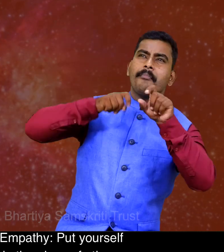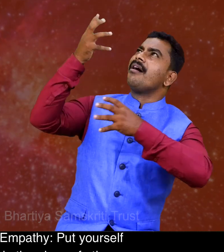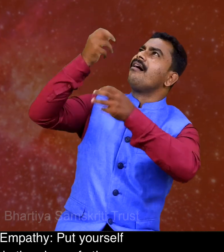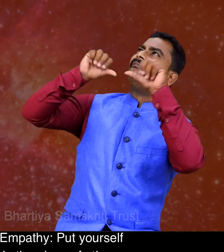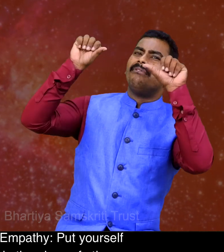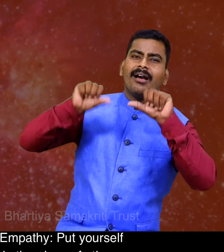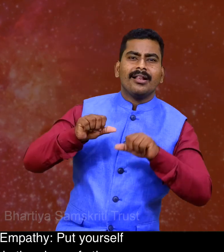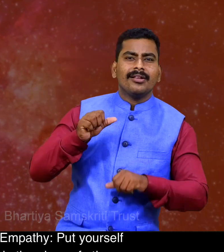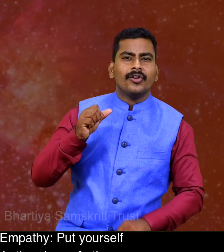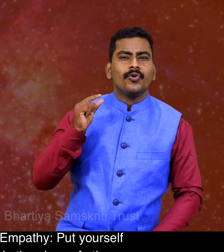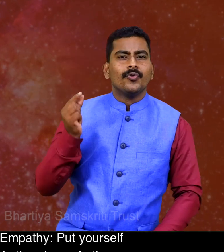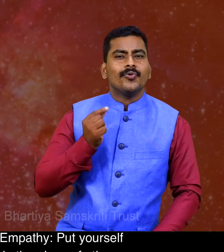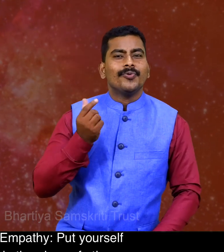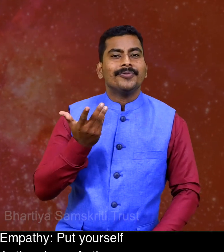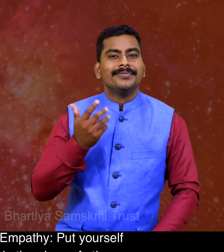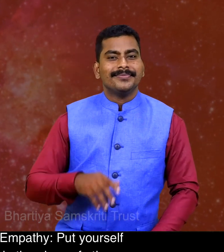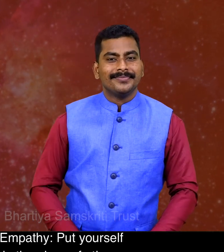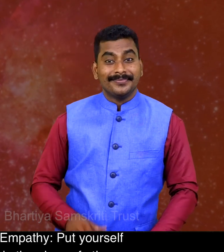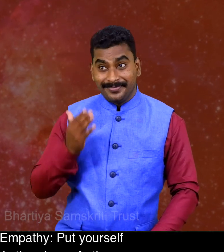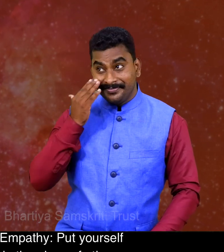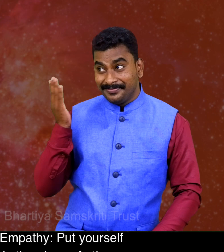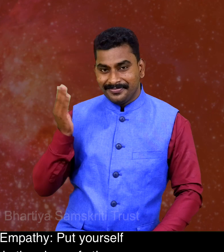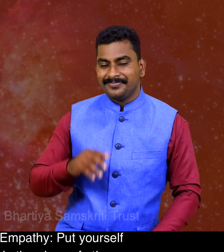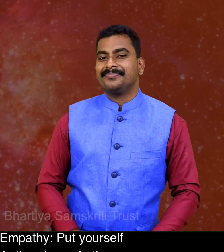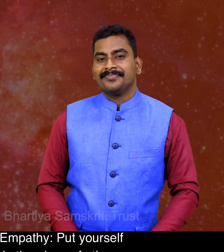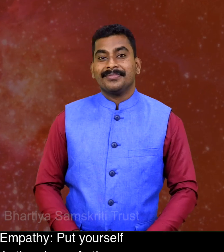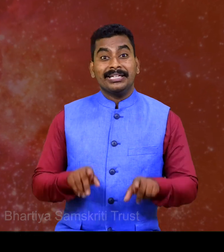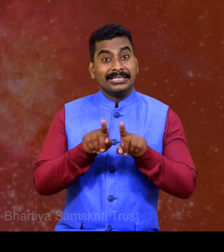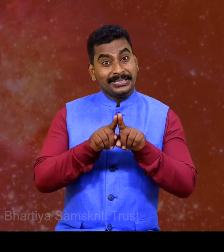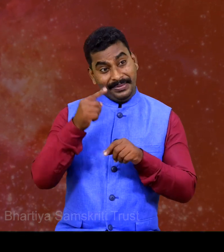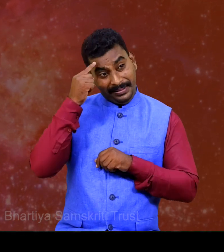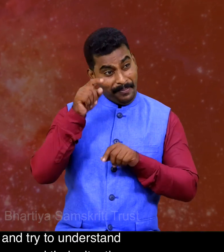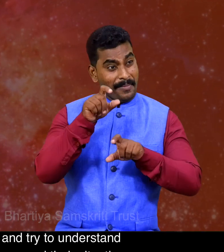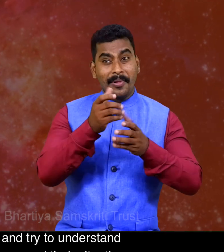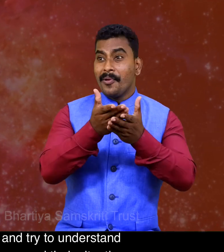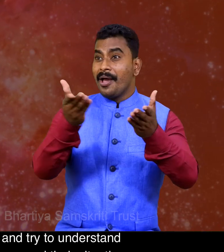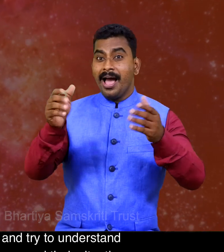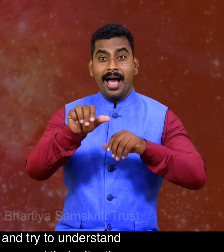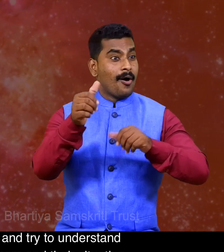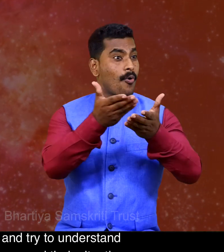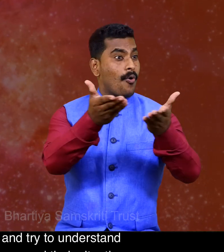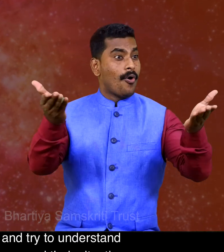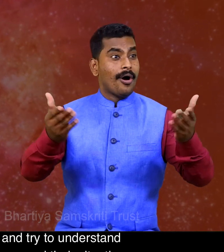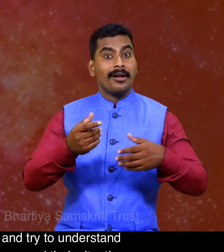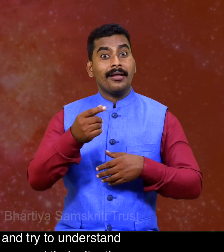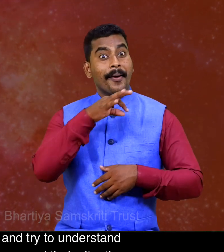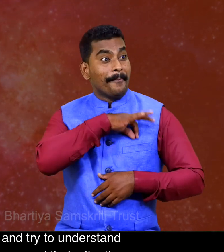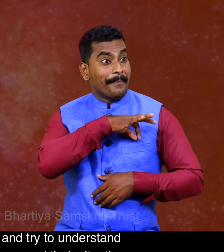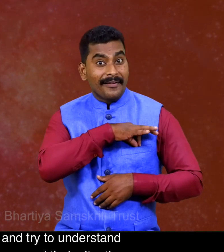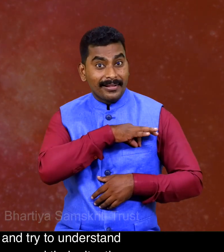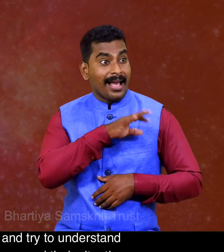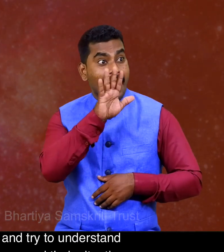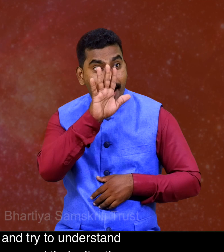Empathy. Put yourself in the place of others and try to understand them